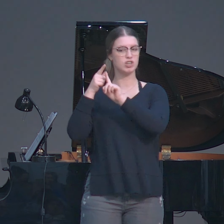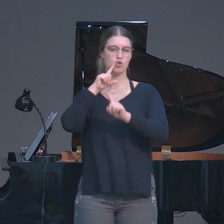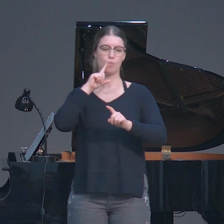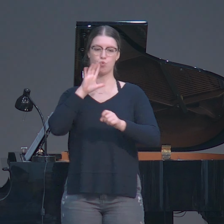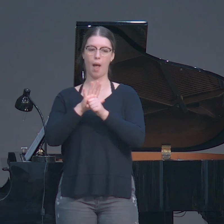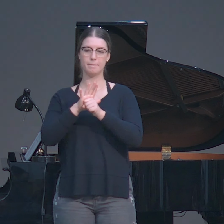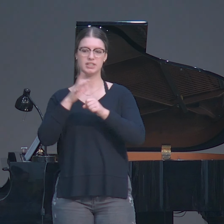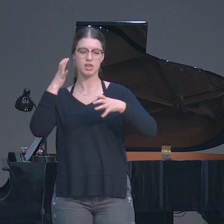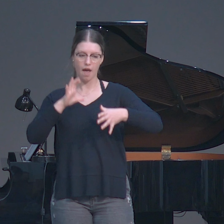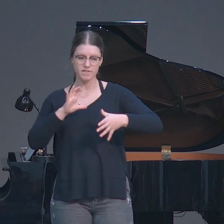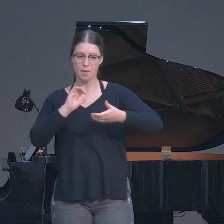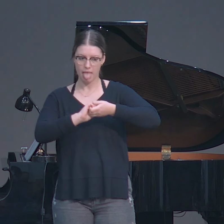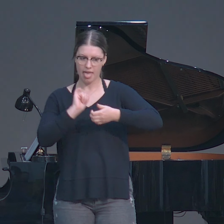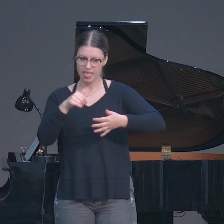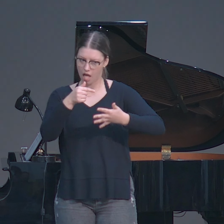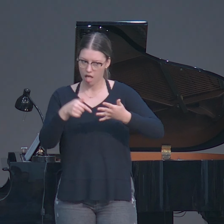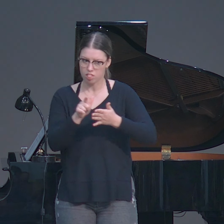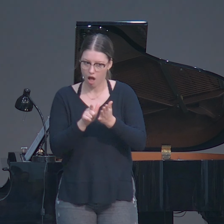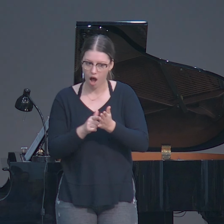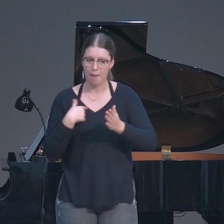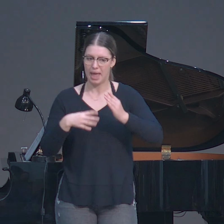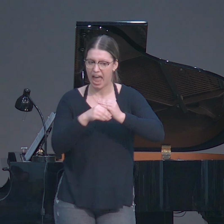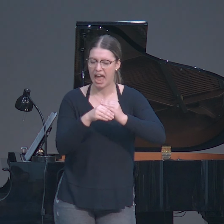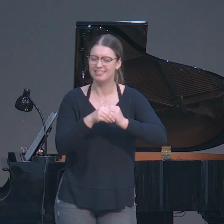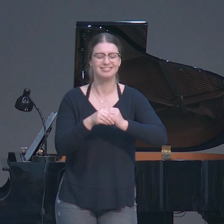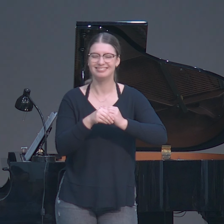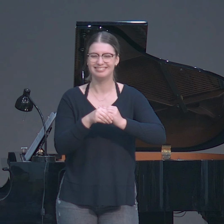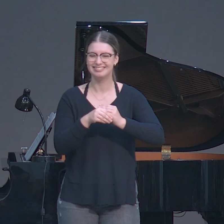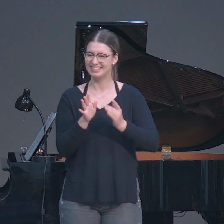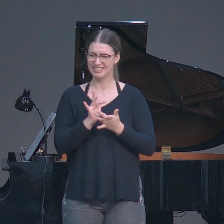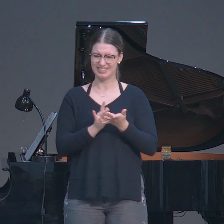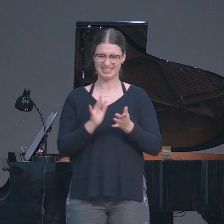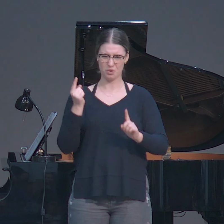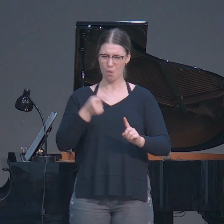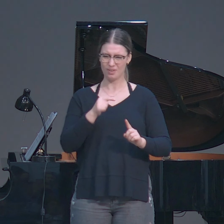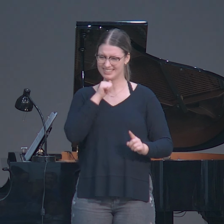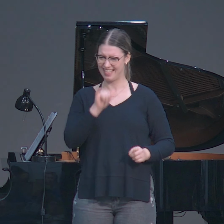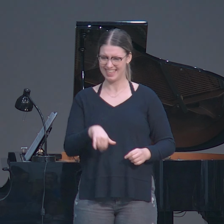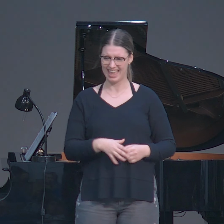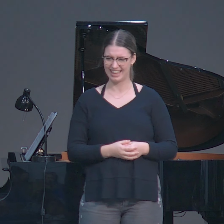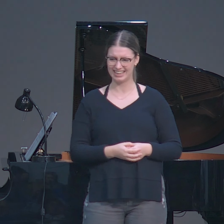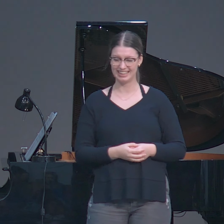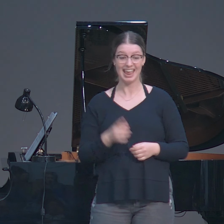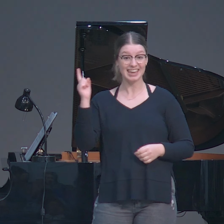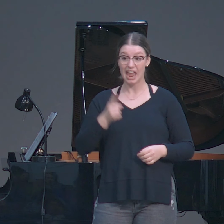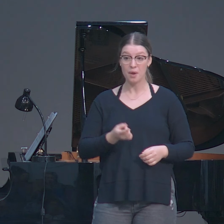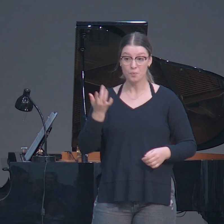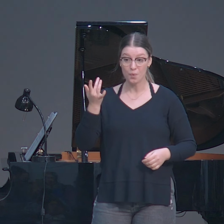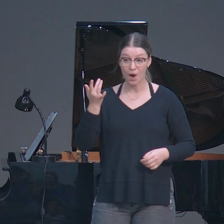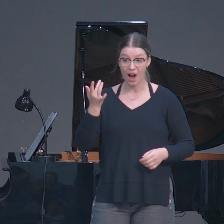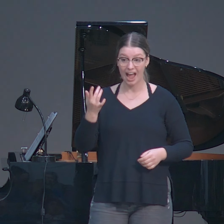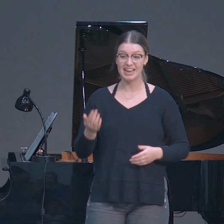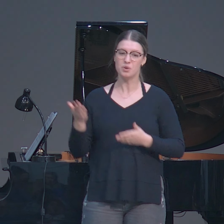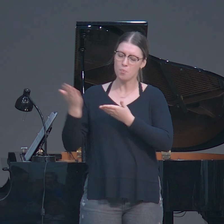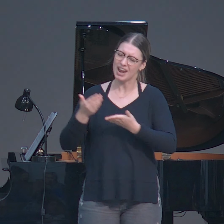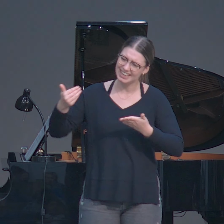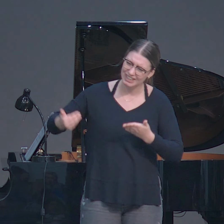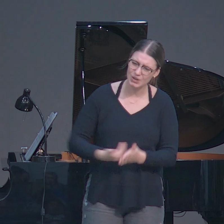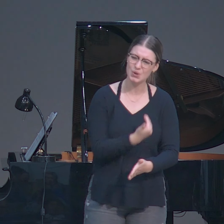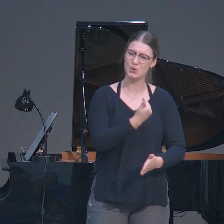He didn't come to do that. He came to usher in a